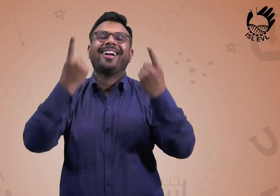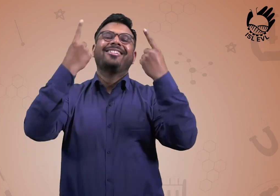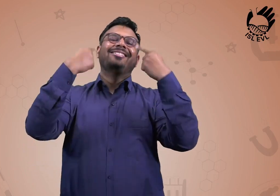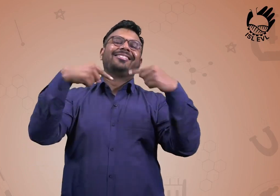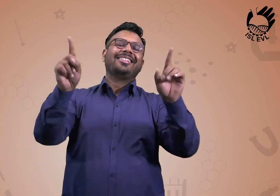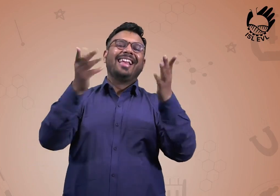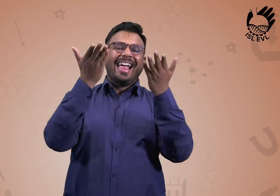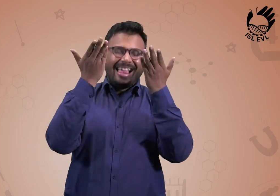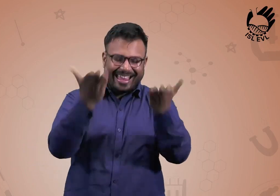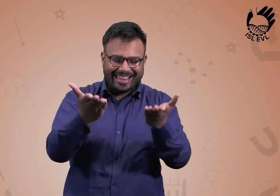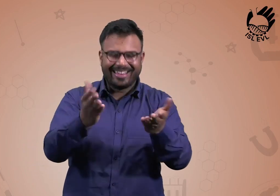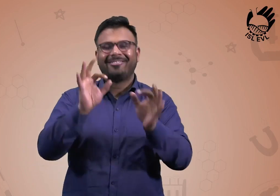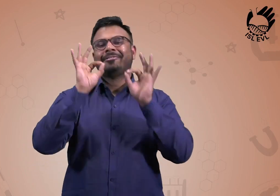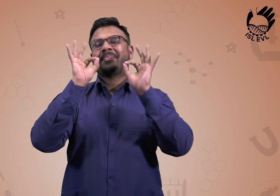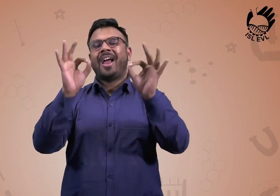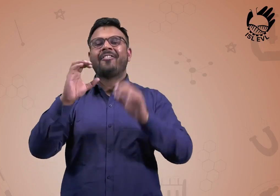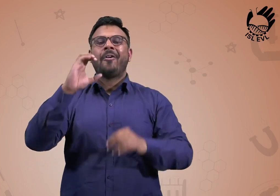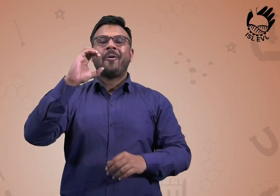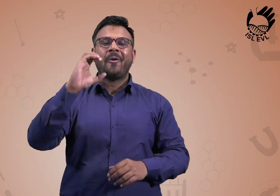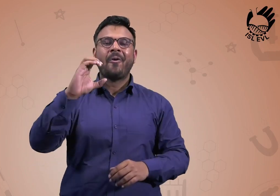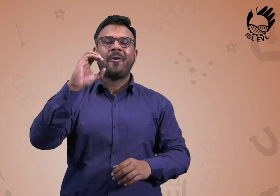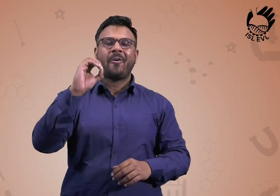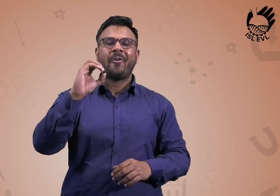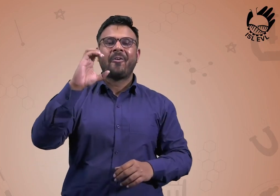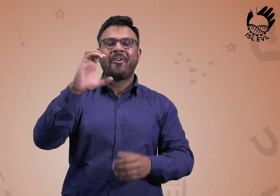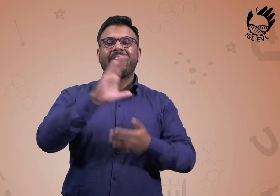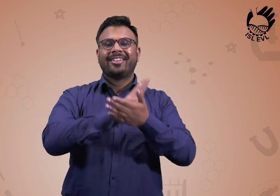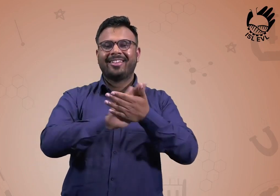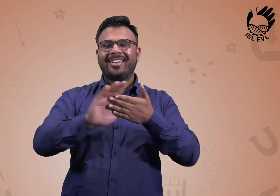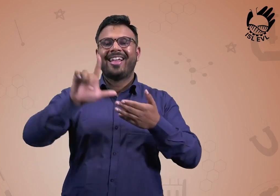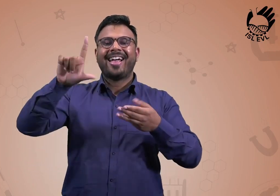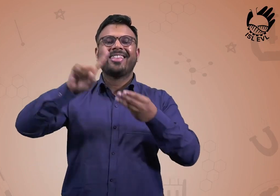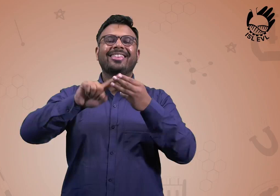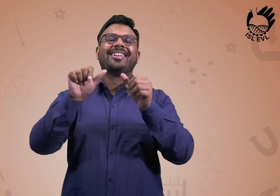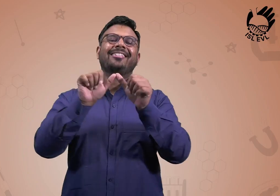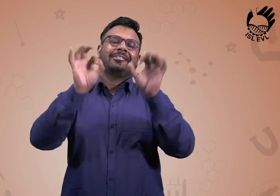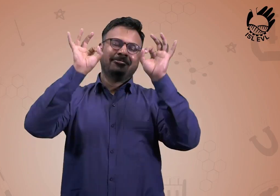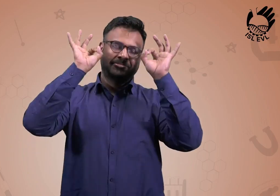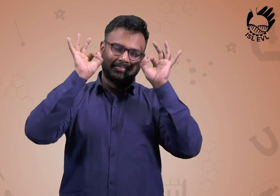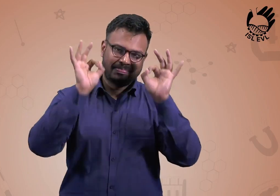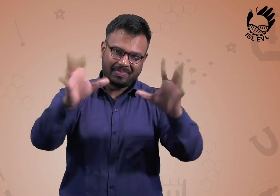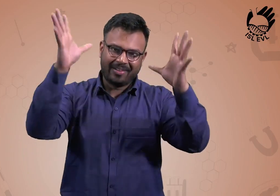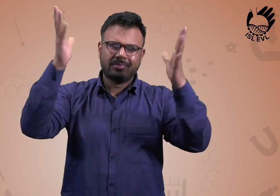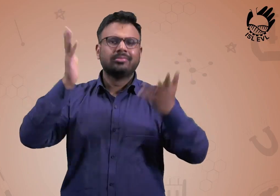the snail shaped structure in the inner ear? Come on. Correct, cochlea.